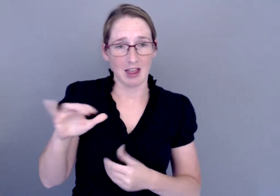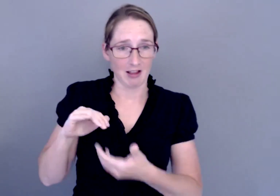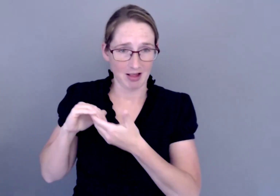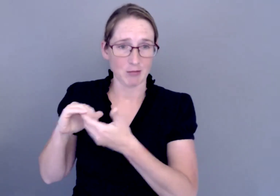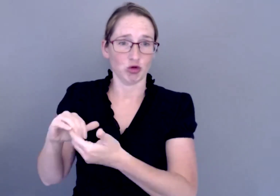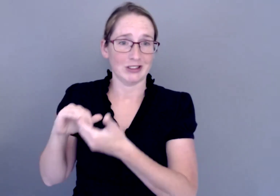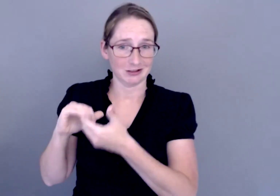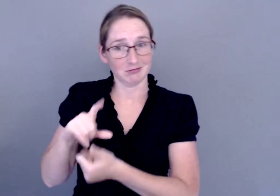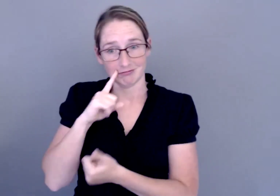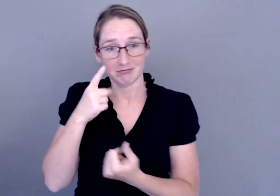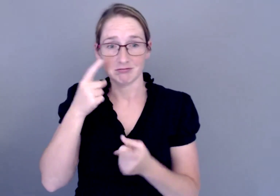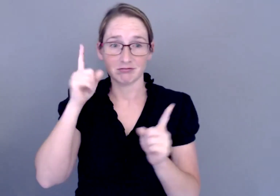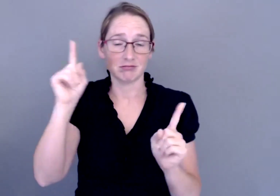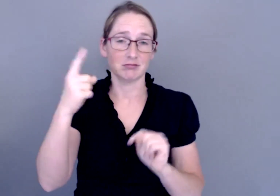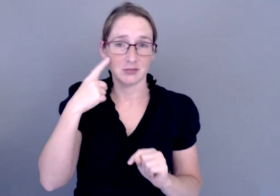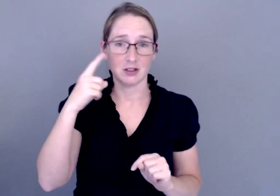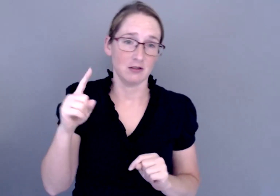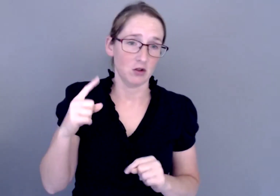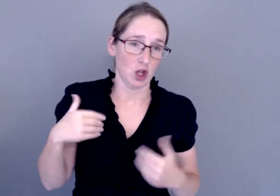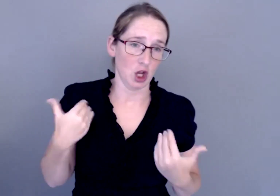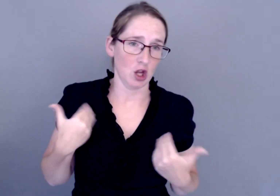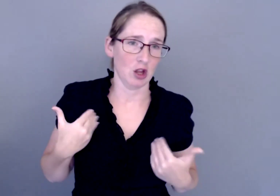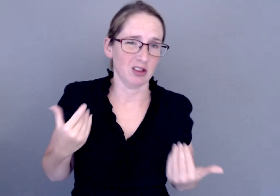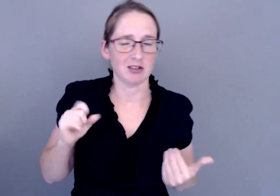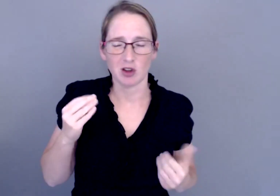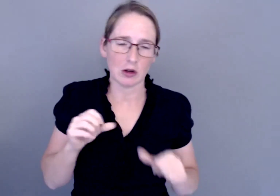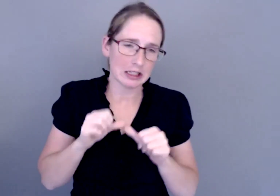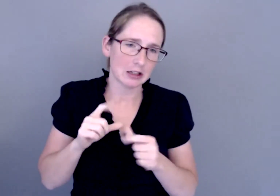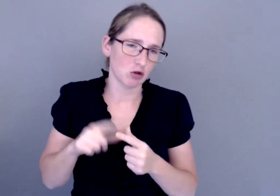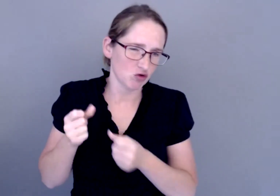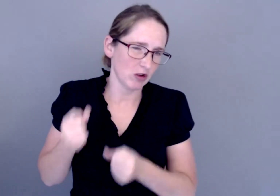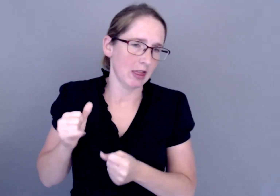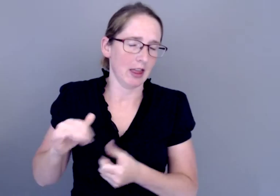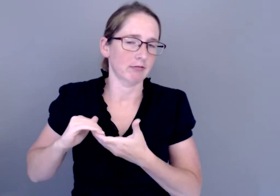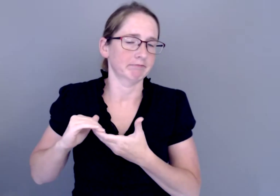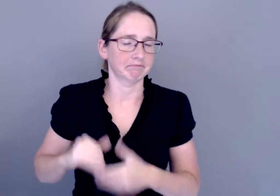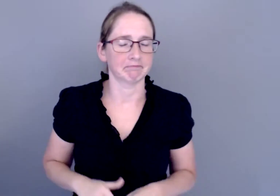has been really successful for the youth. So just continuing to strengthen that.